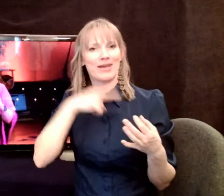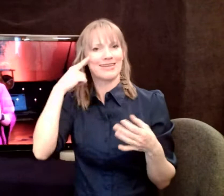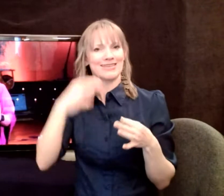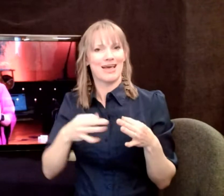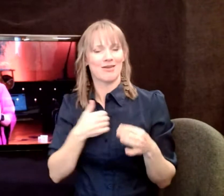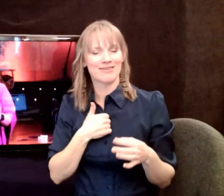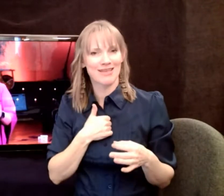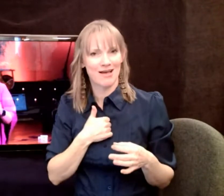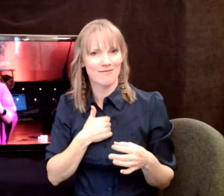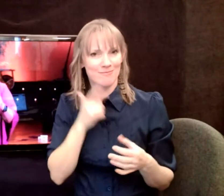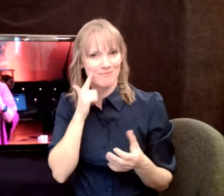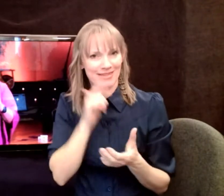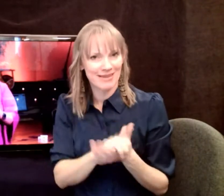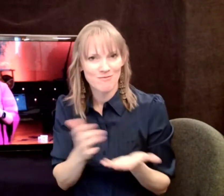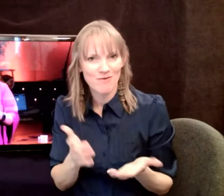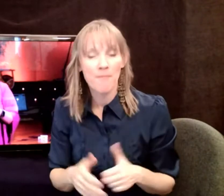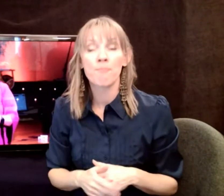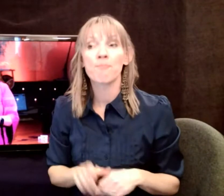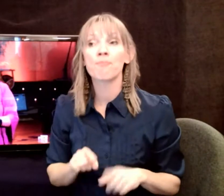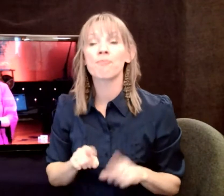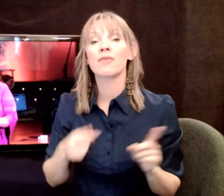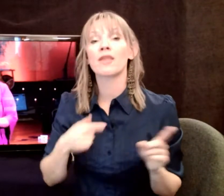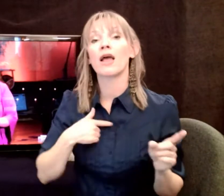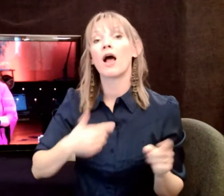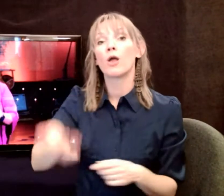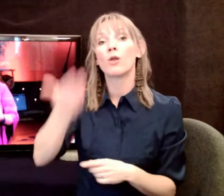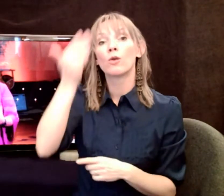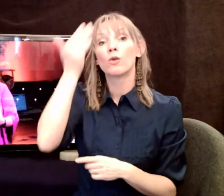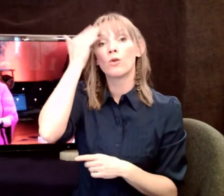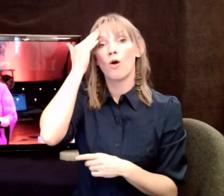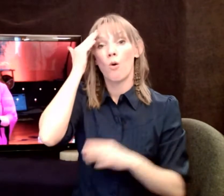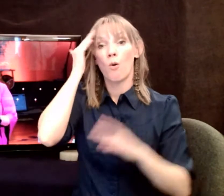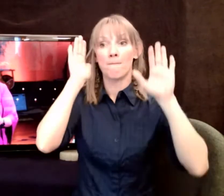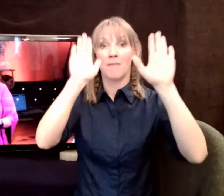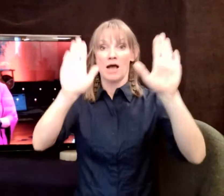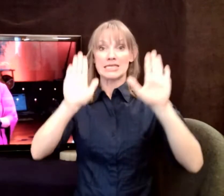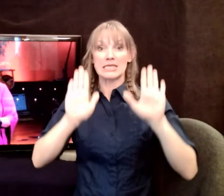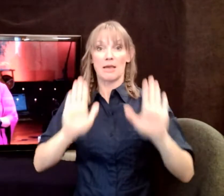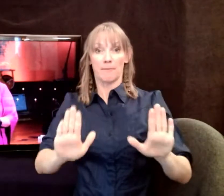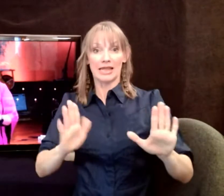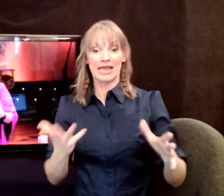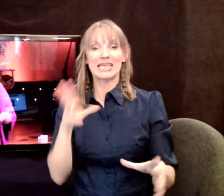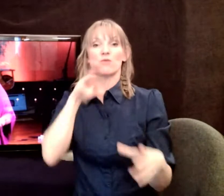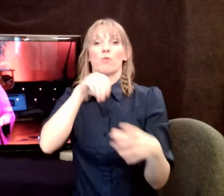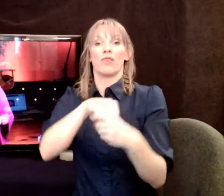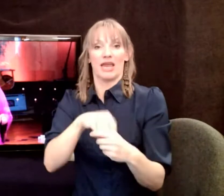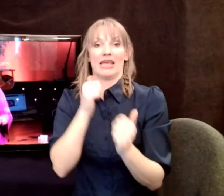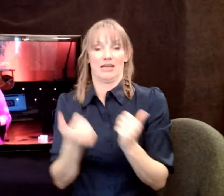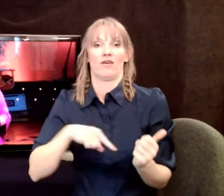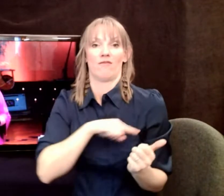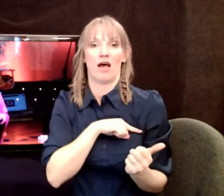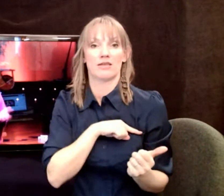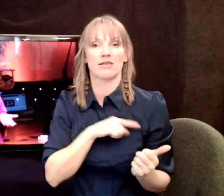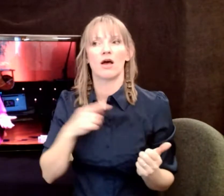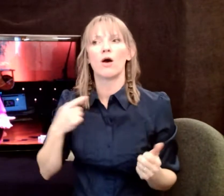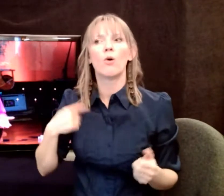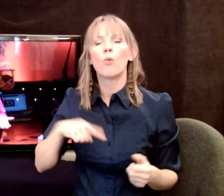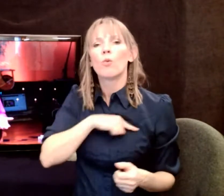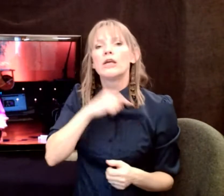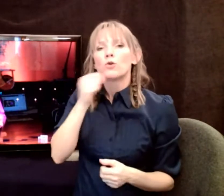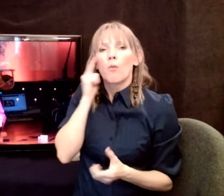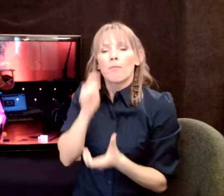that I know that great possibility exists within each one of us. But we don't believe in